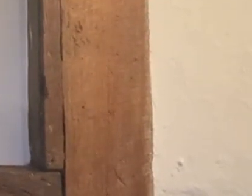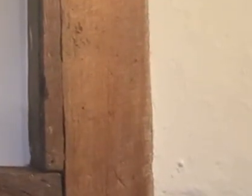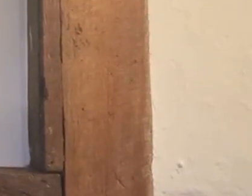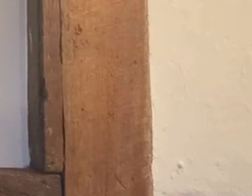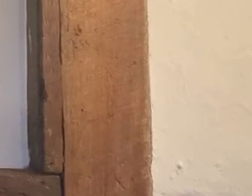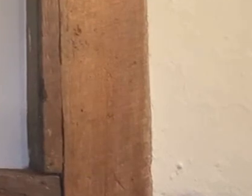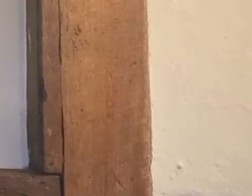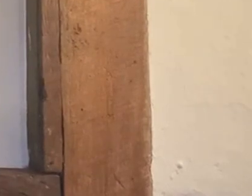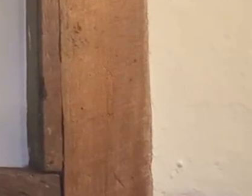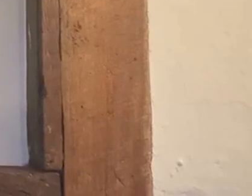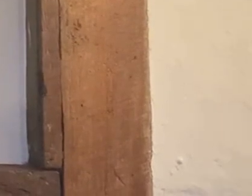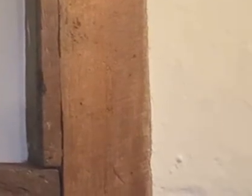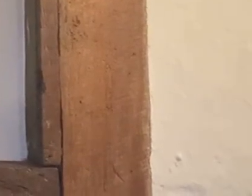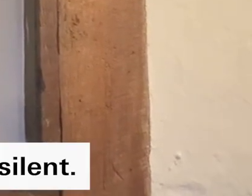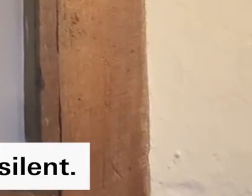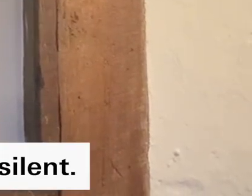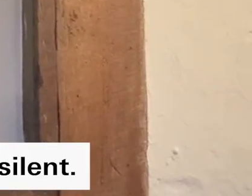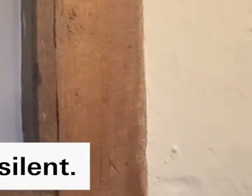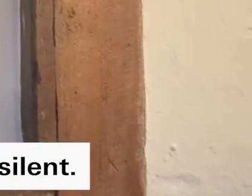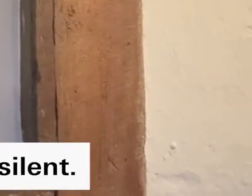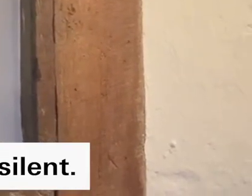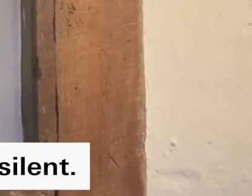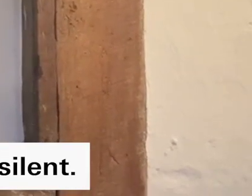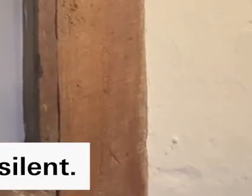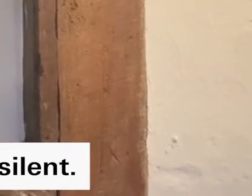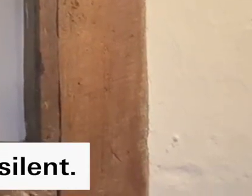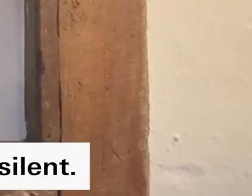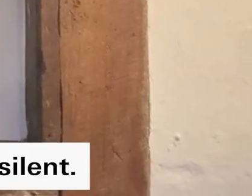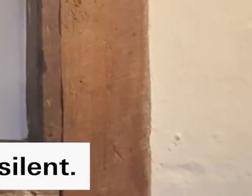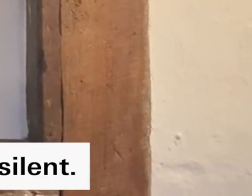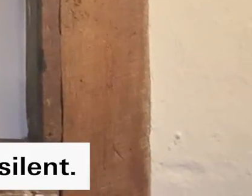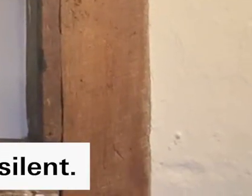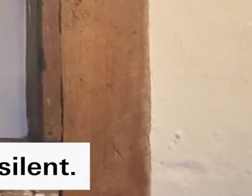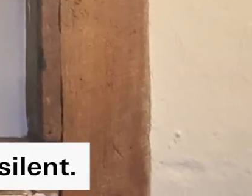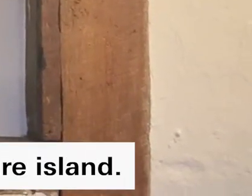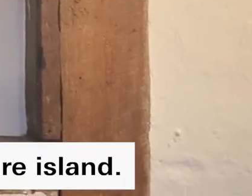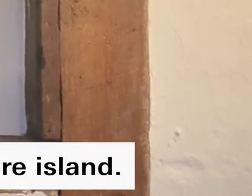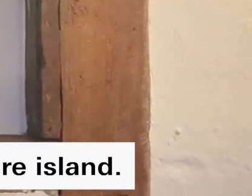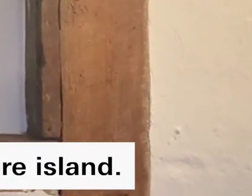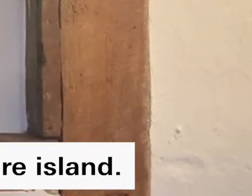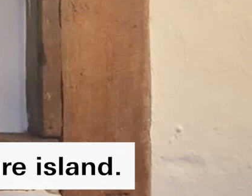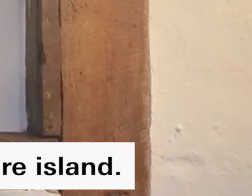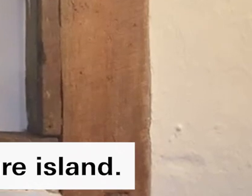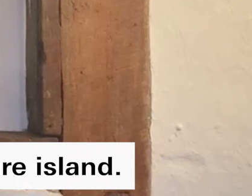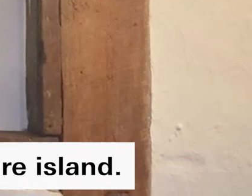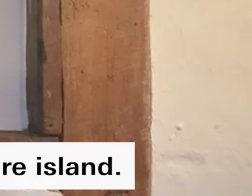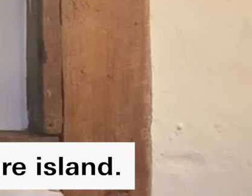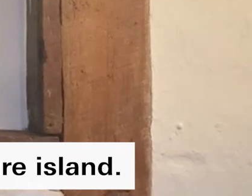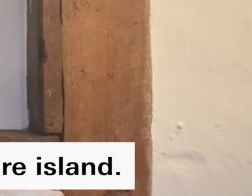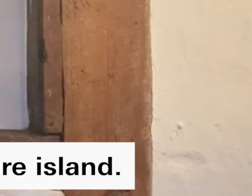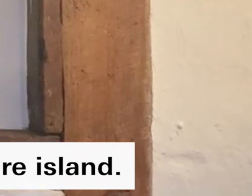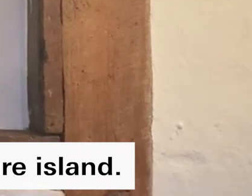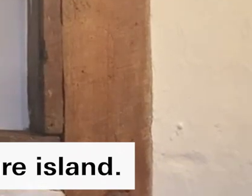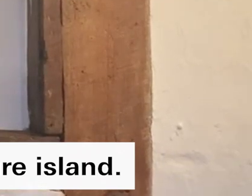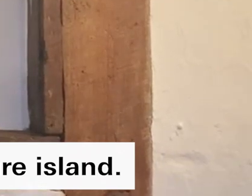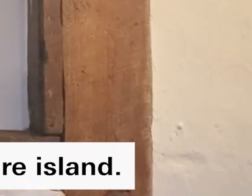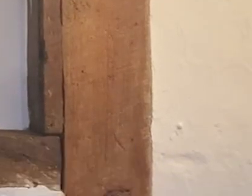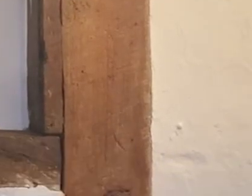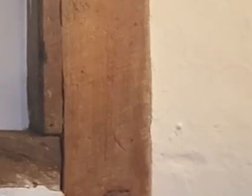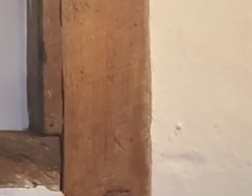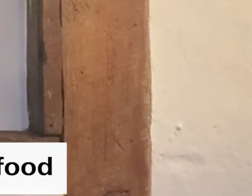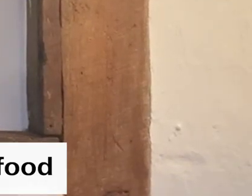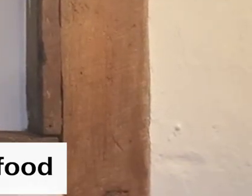books. Take me away to somewhere where it is silent so I can be free on this treasure